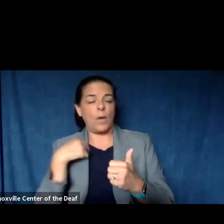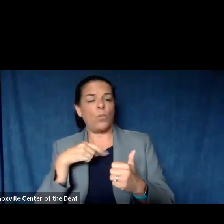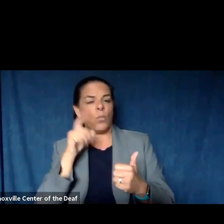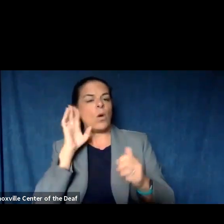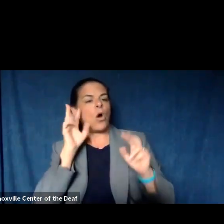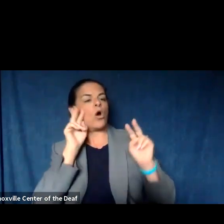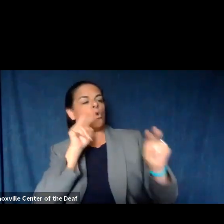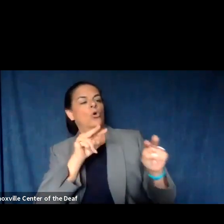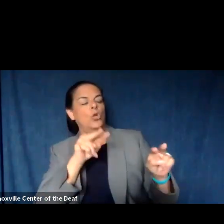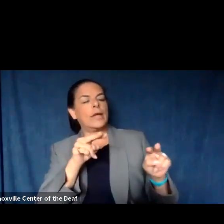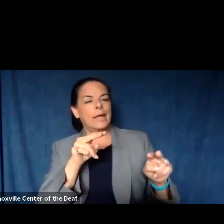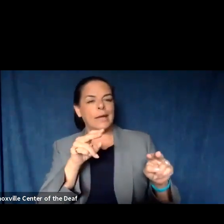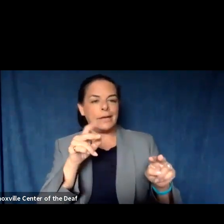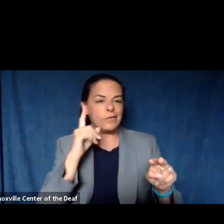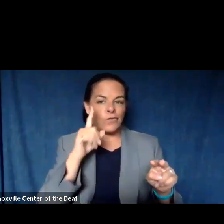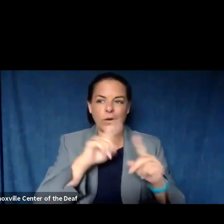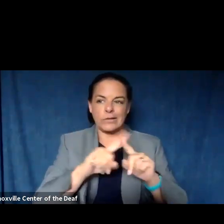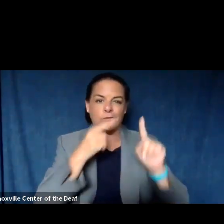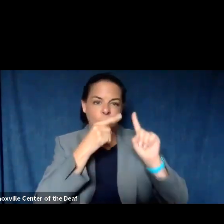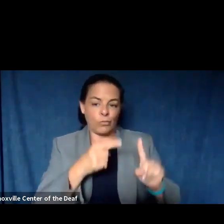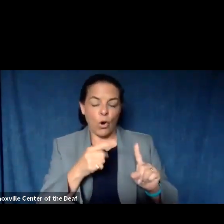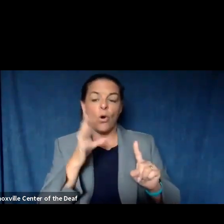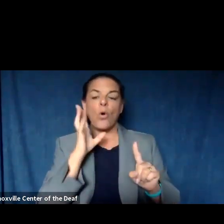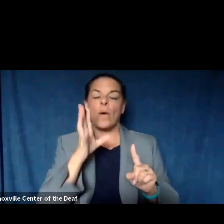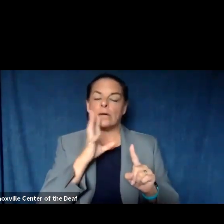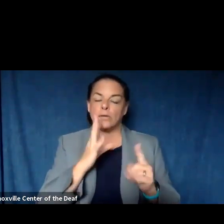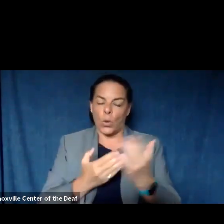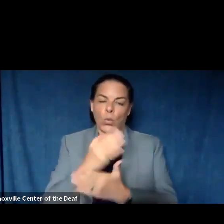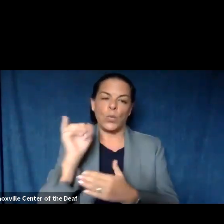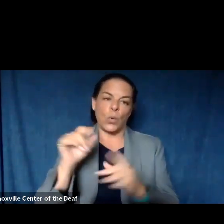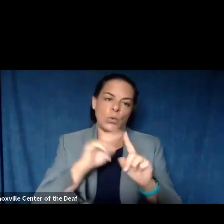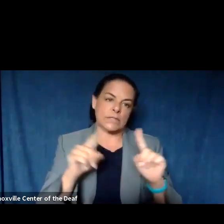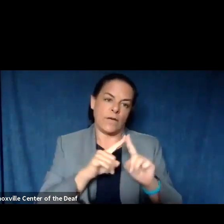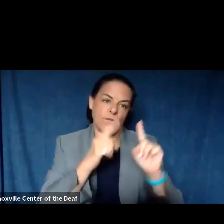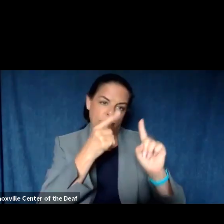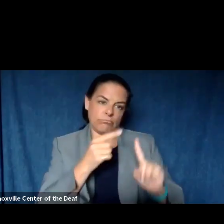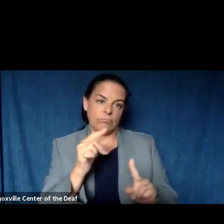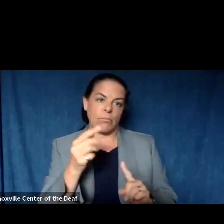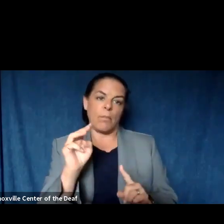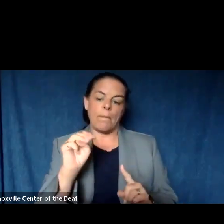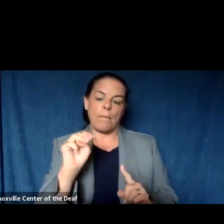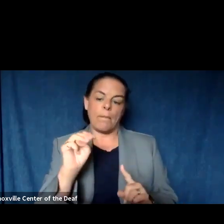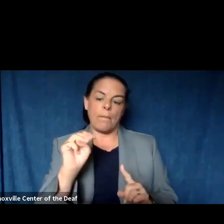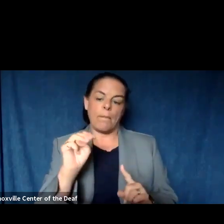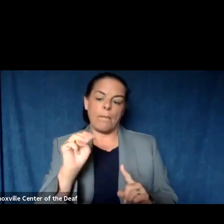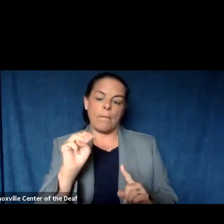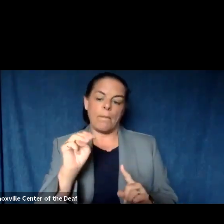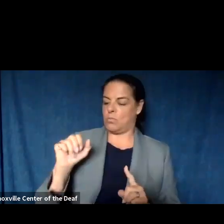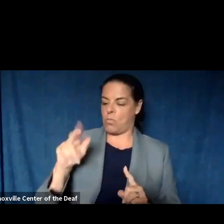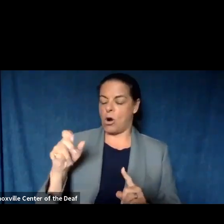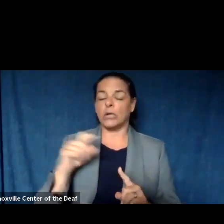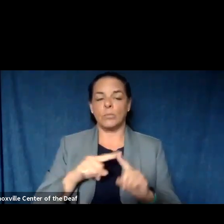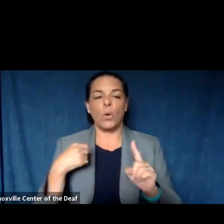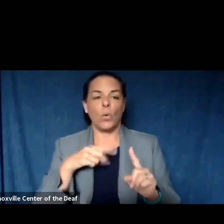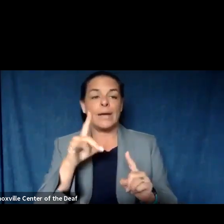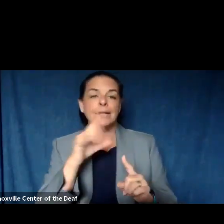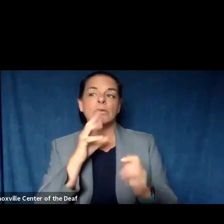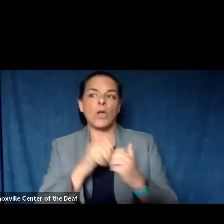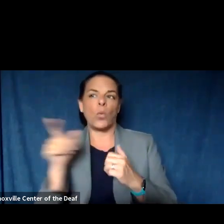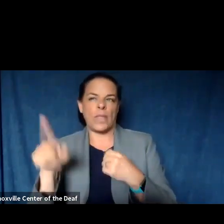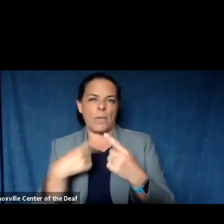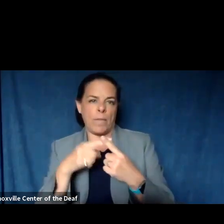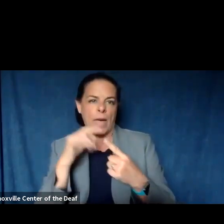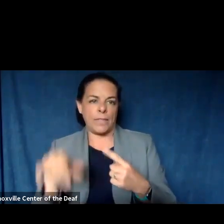metrics that we're providing to them with the benchmarks, and we'll be talking through that. But we did talk with them about that this week. From Paul